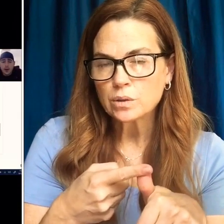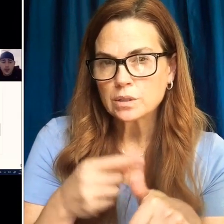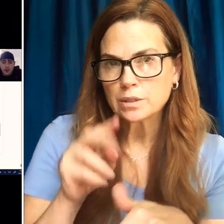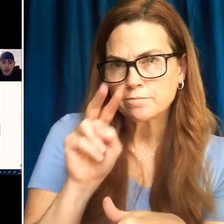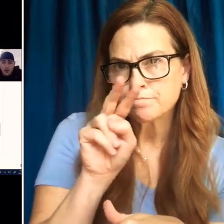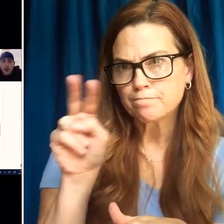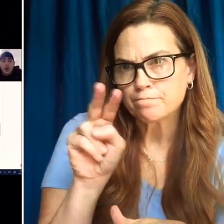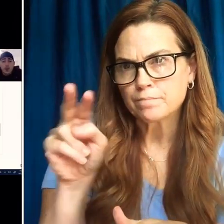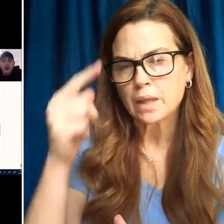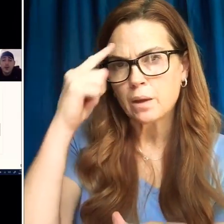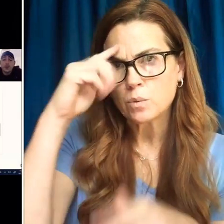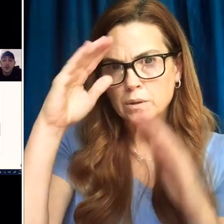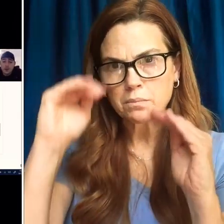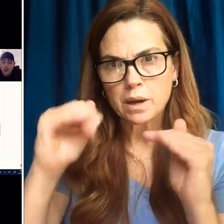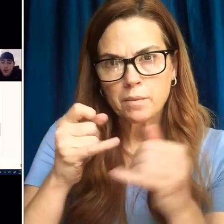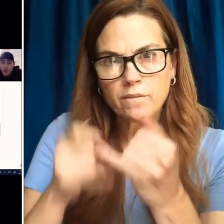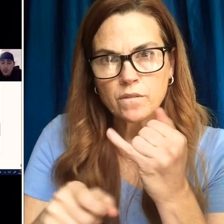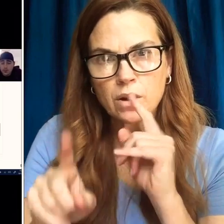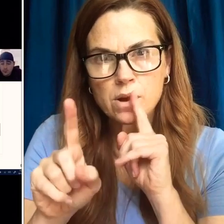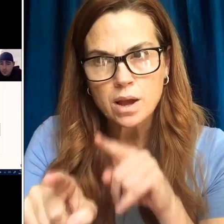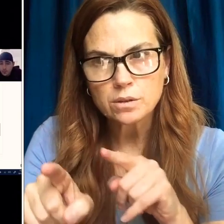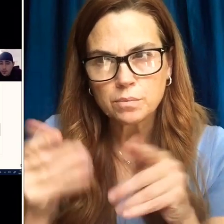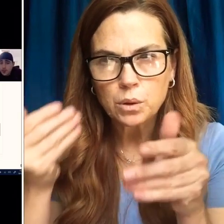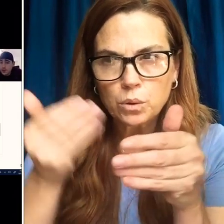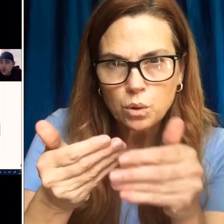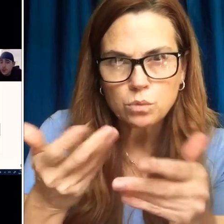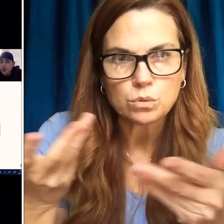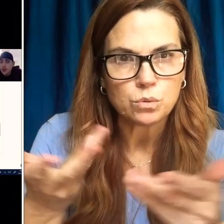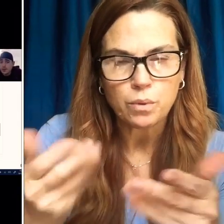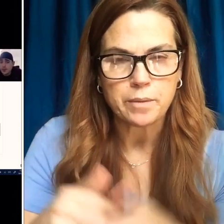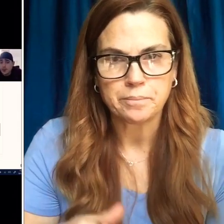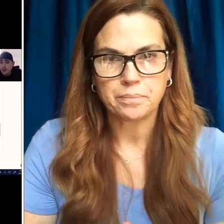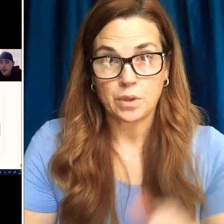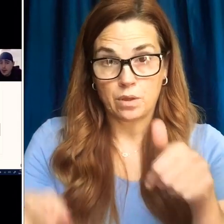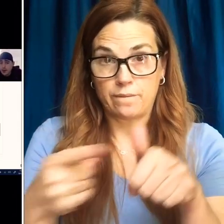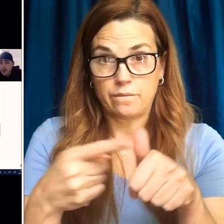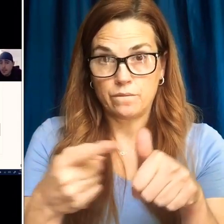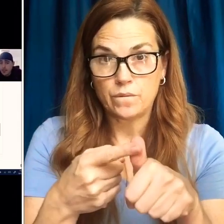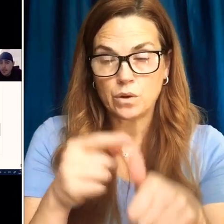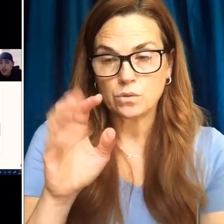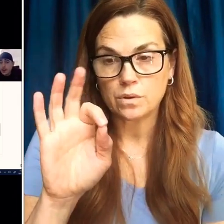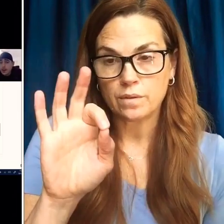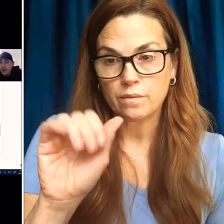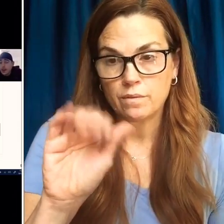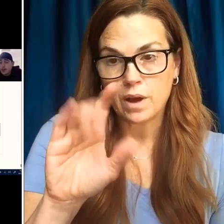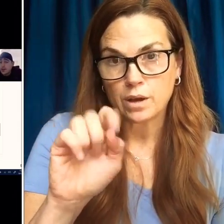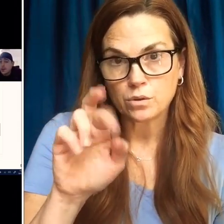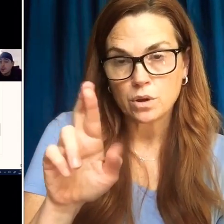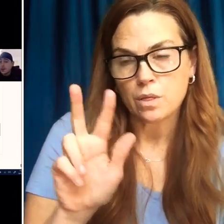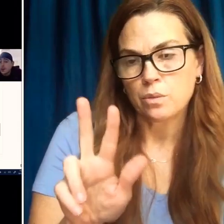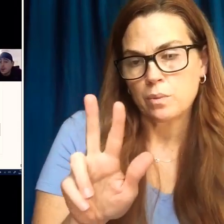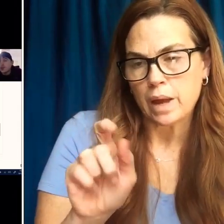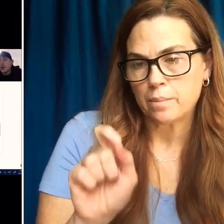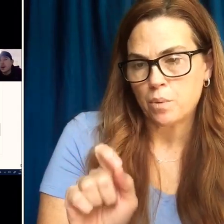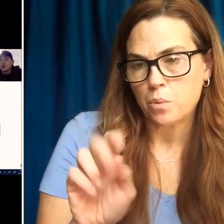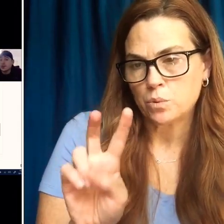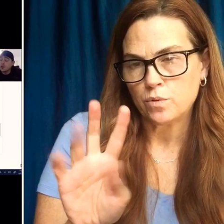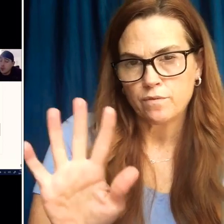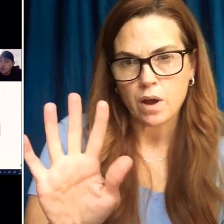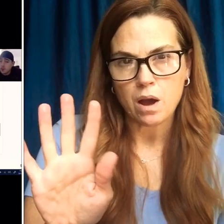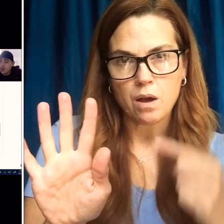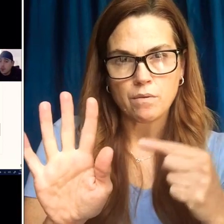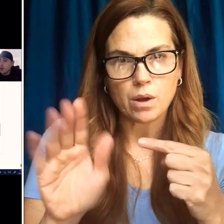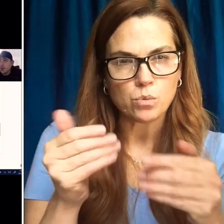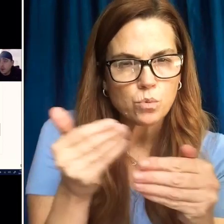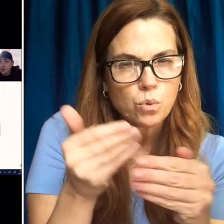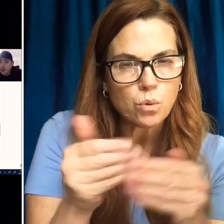final answer will be close to. So looking at my first factor, it's 3.25, which is